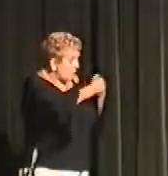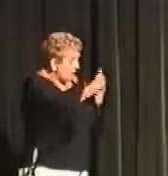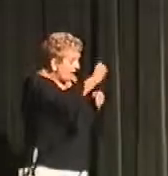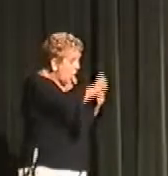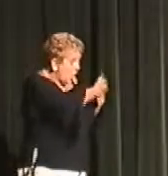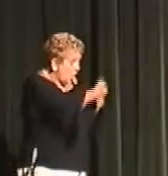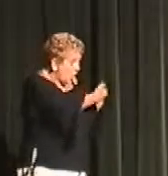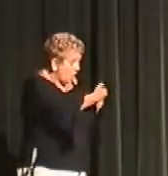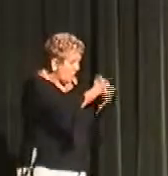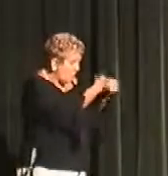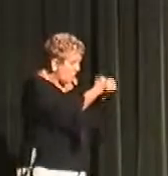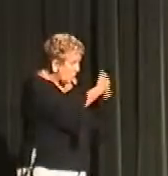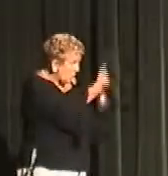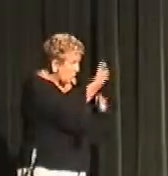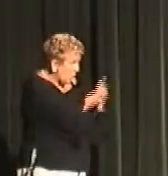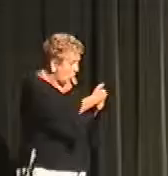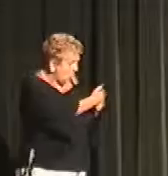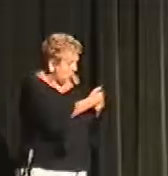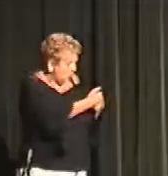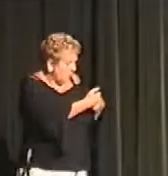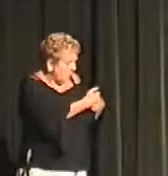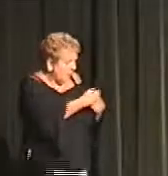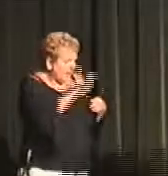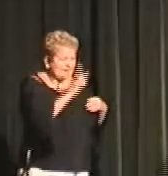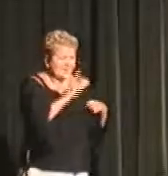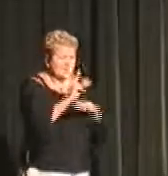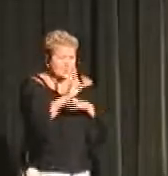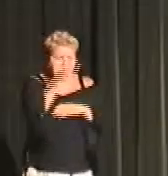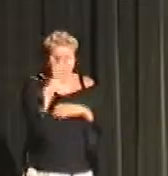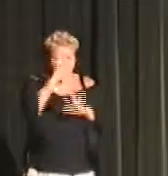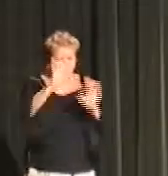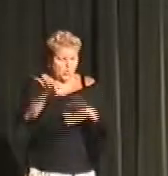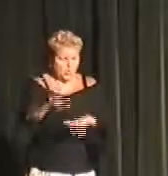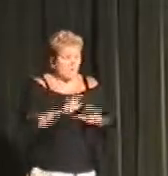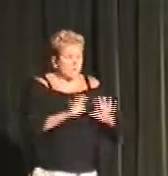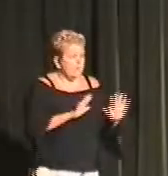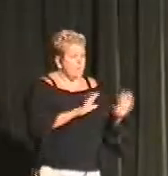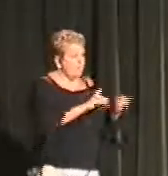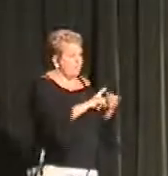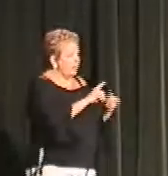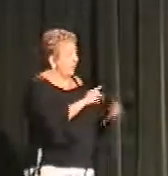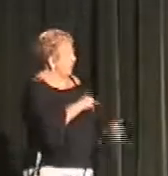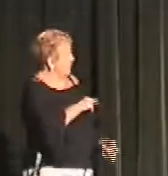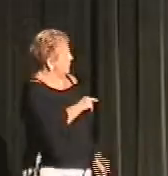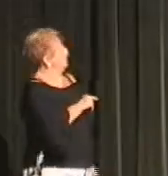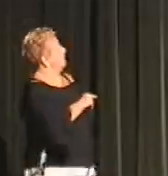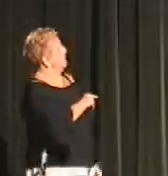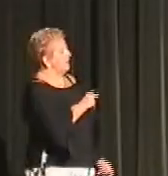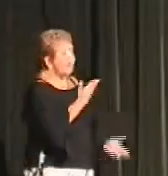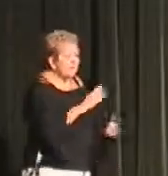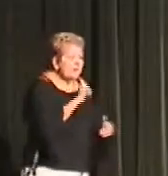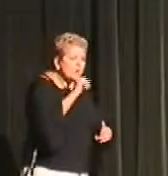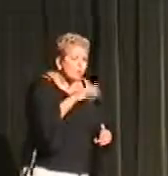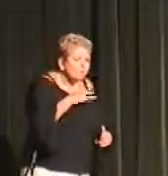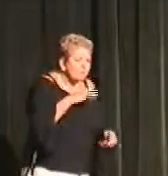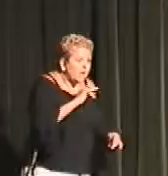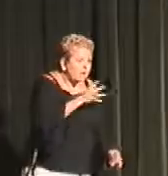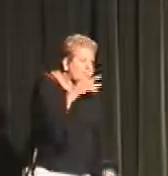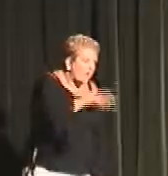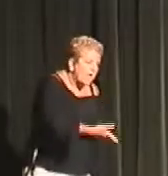only place that I was planning on looking at myself, and I happen to catch a glance, maybe I won't feel like throwing up at what I see looking back. And that was enough